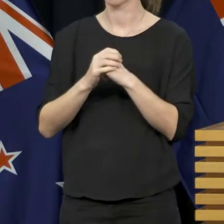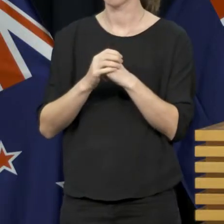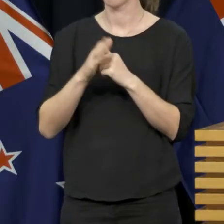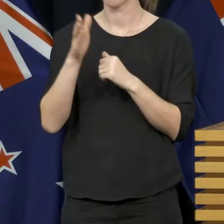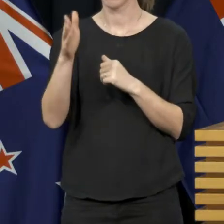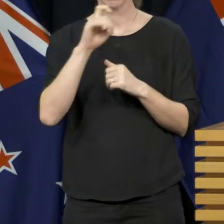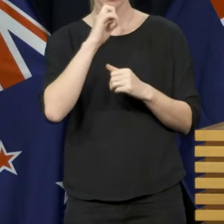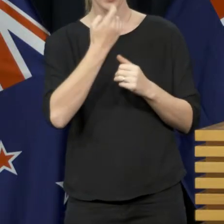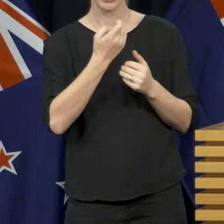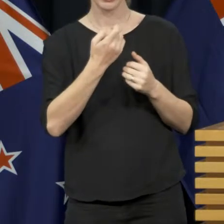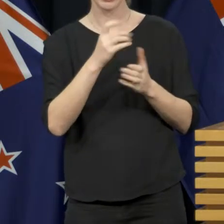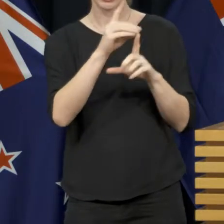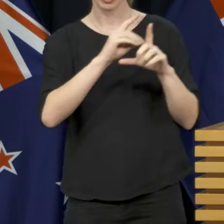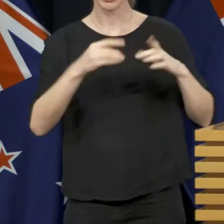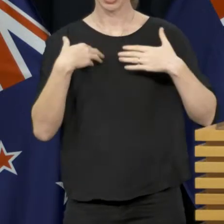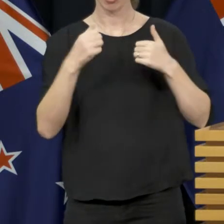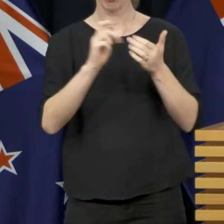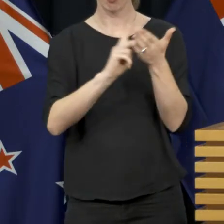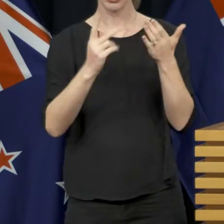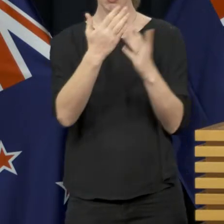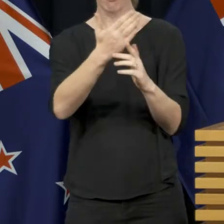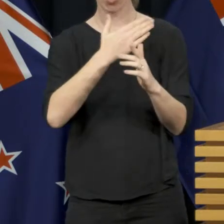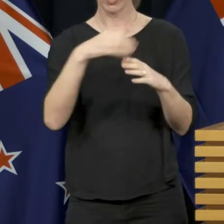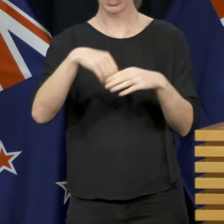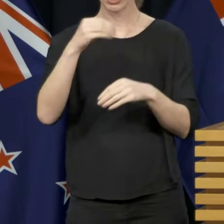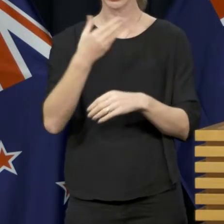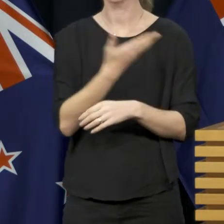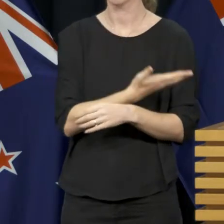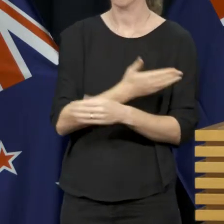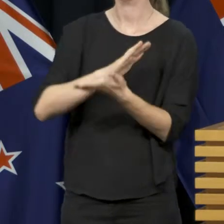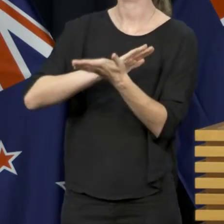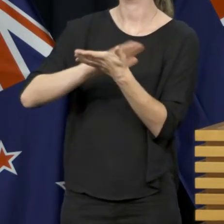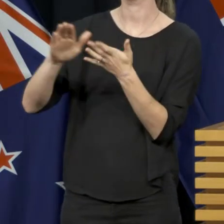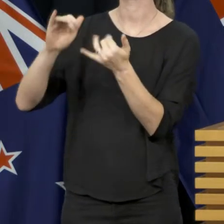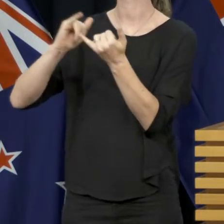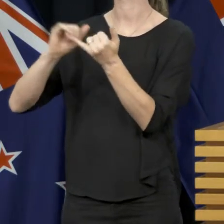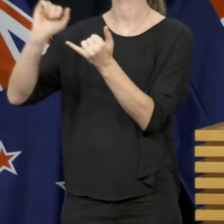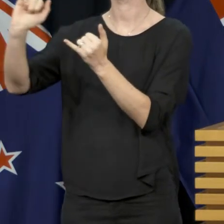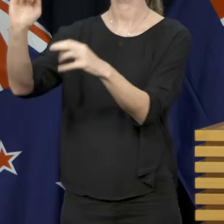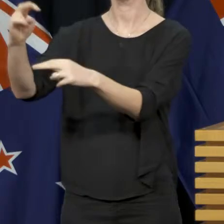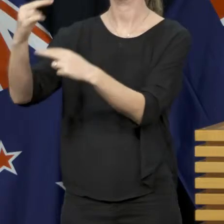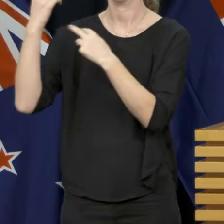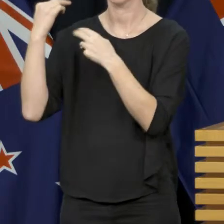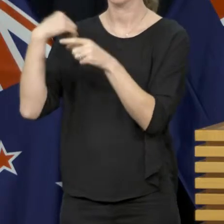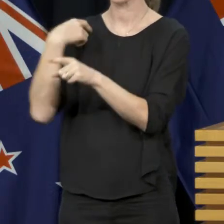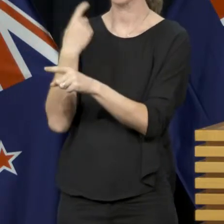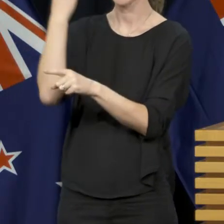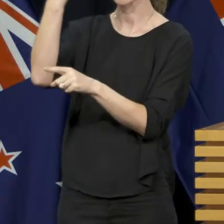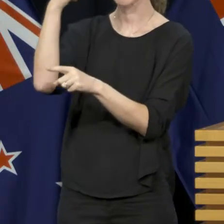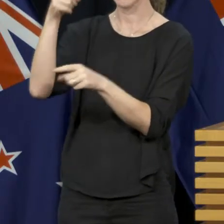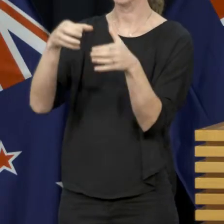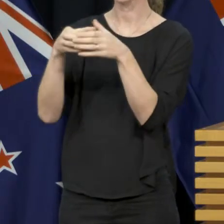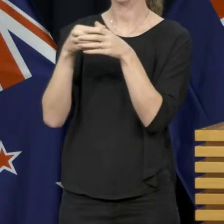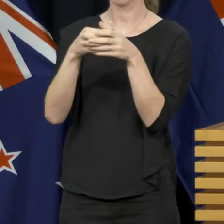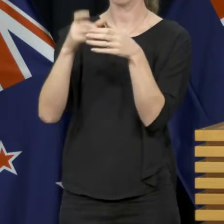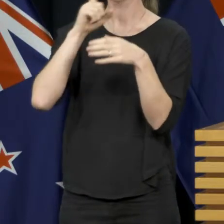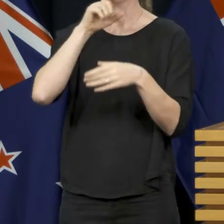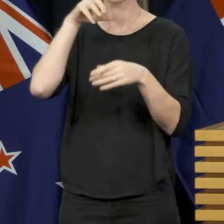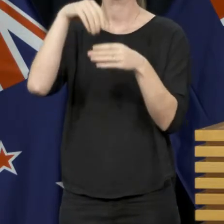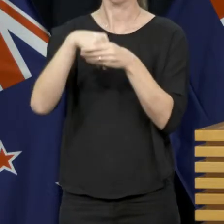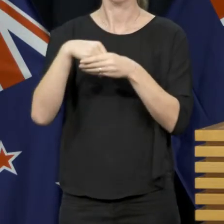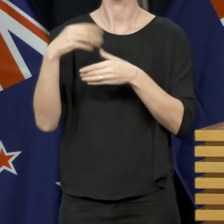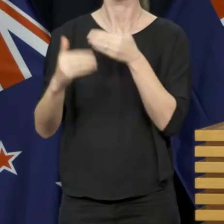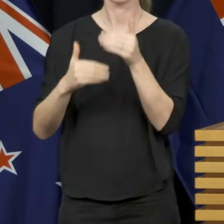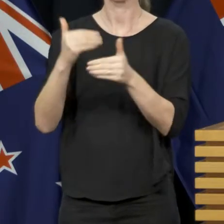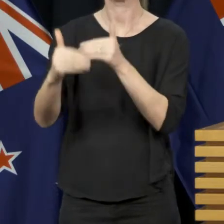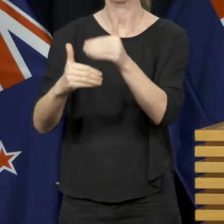designing health policy for the election? well, of course, there is the Heather Simpson review. We need to consider that as a team, and yes, I'll be involved in that process.